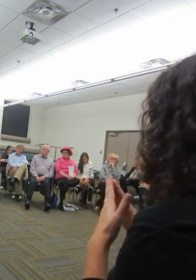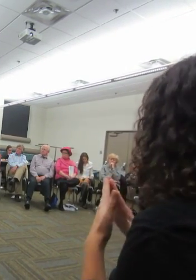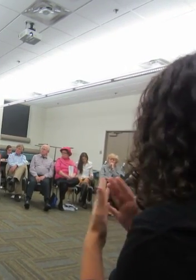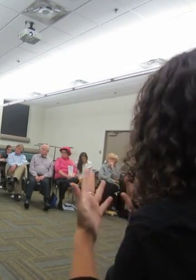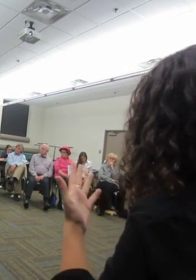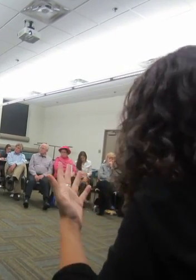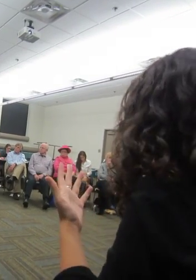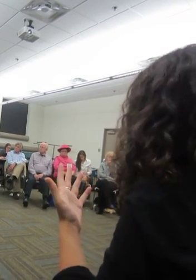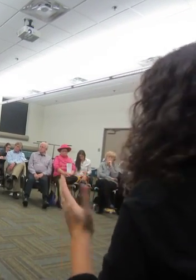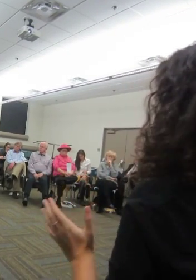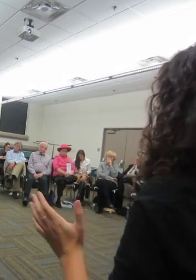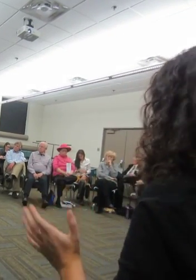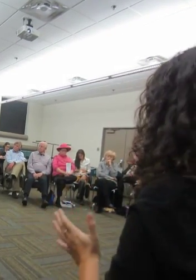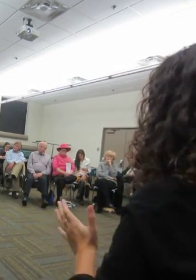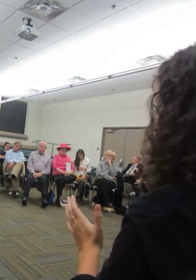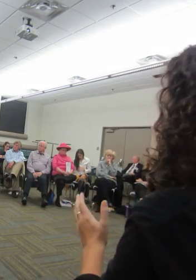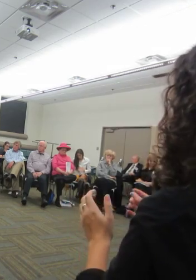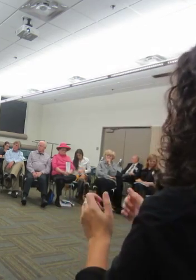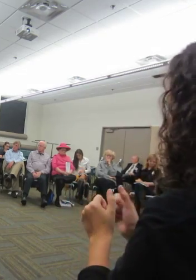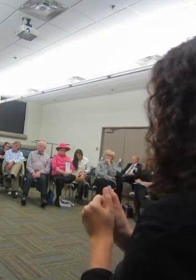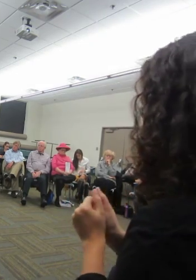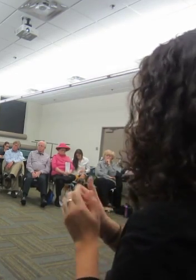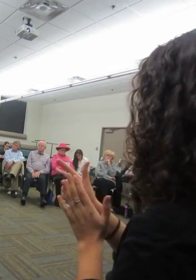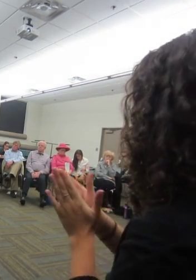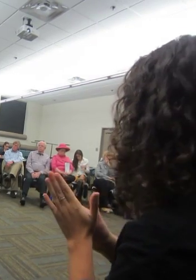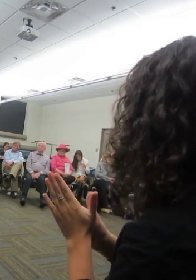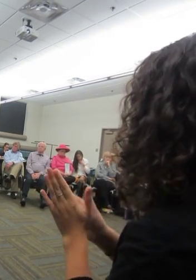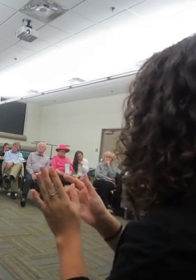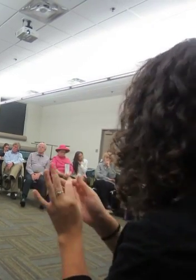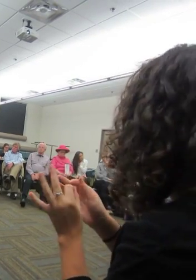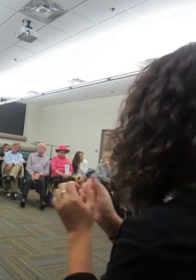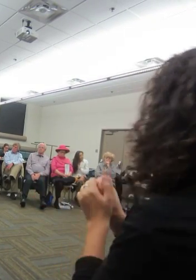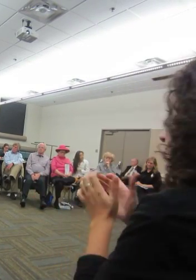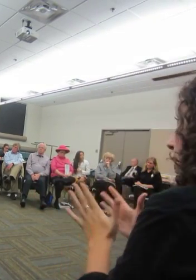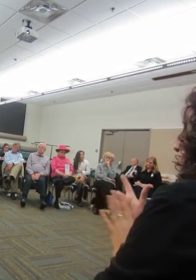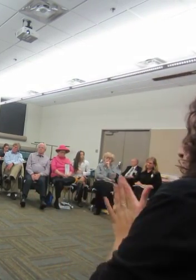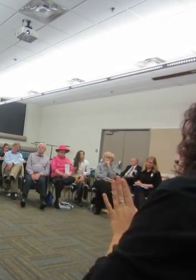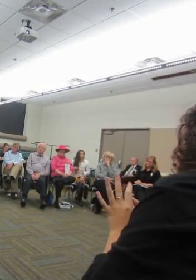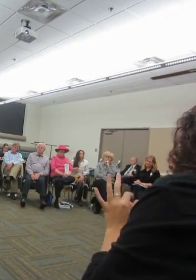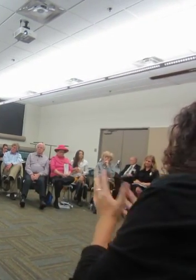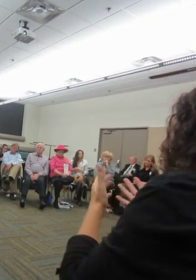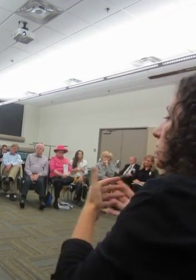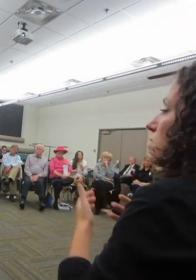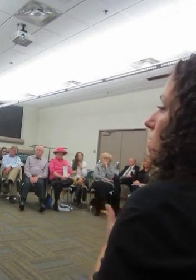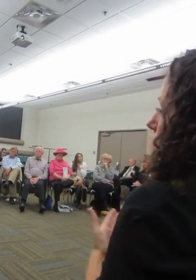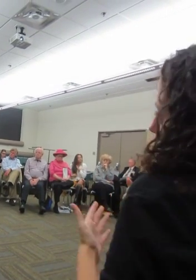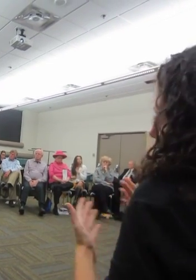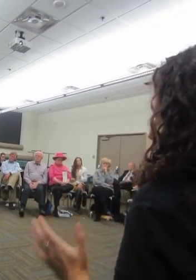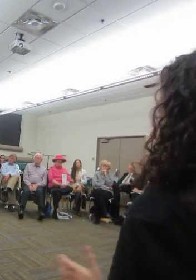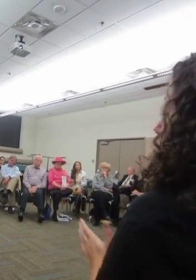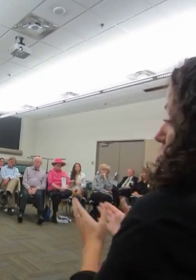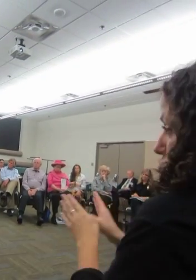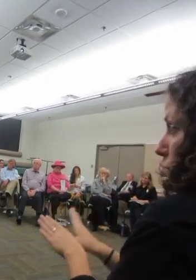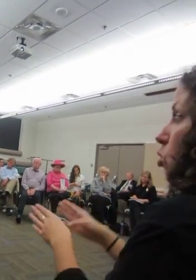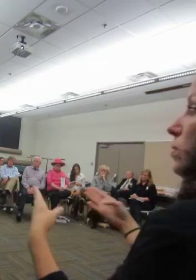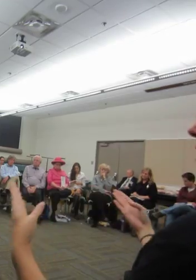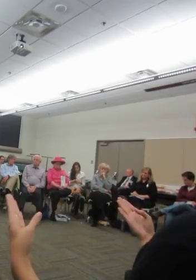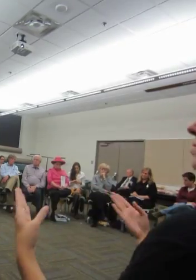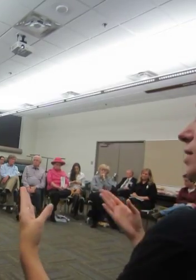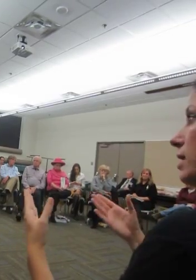urge you, with or without a legal opinion, to reconsider that and list the people directly, allow them to attend